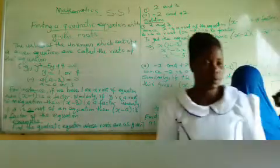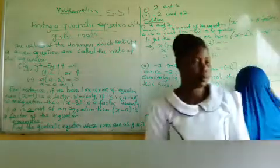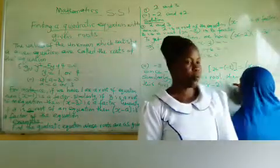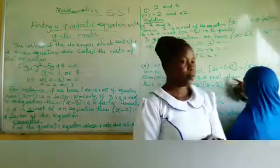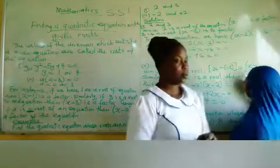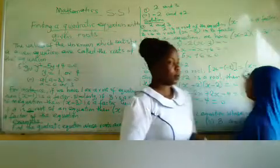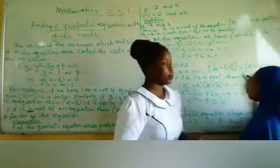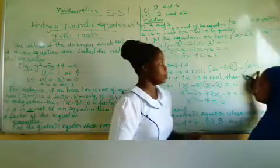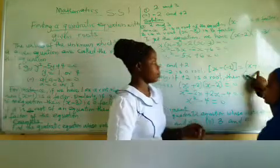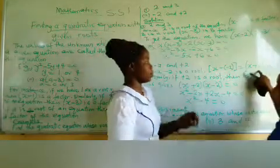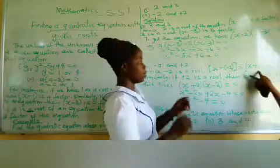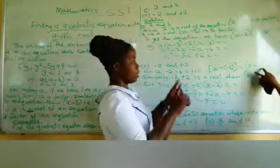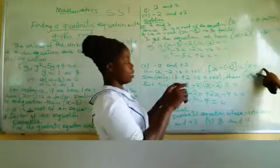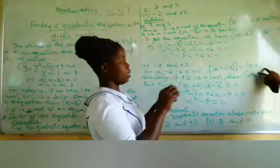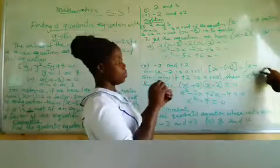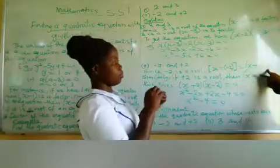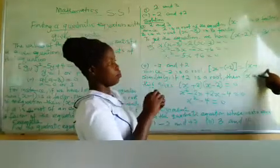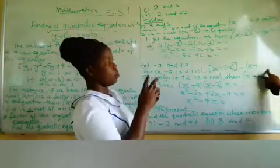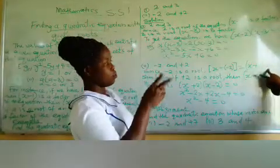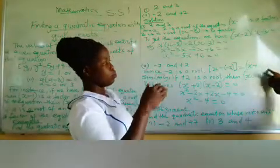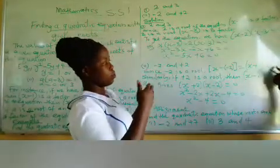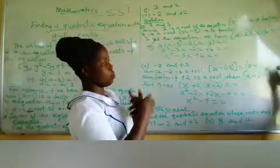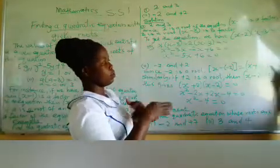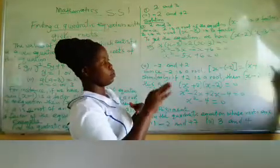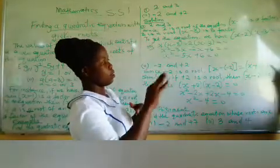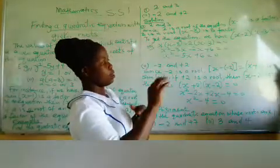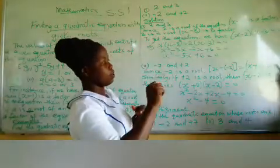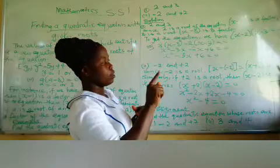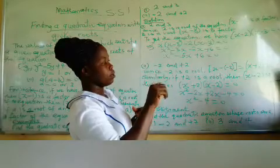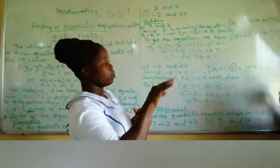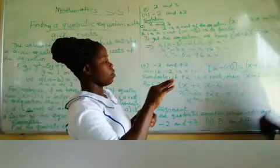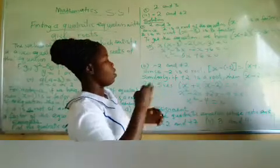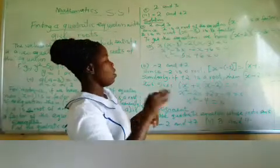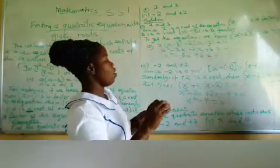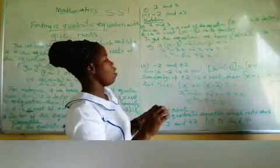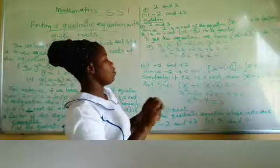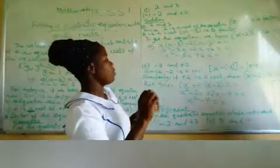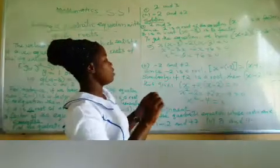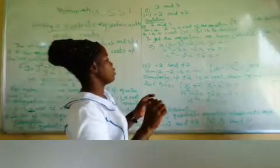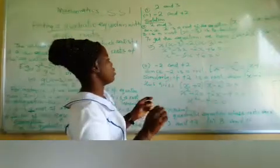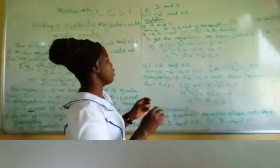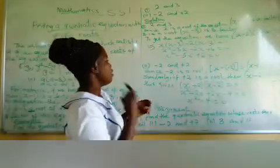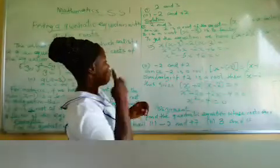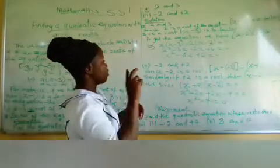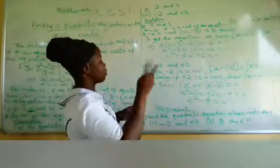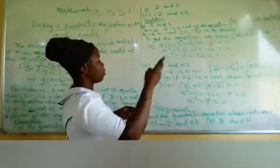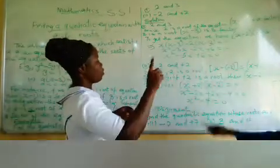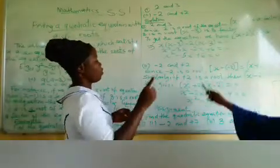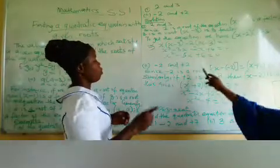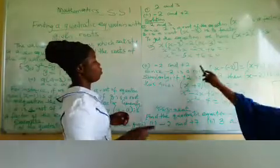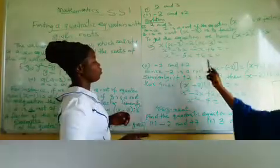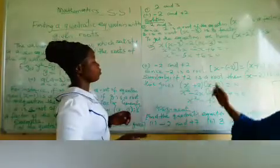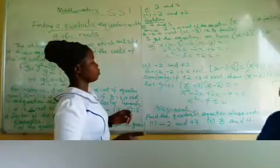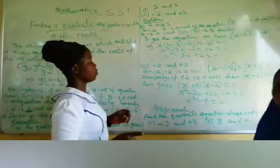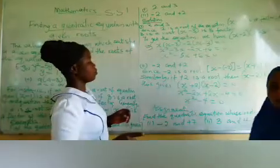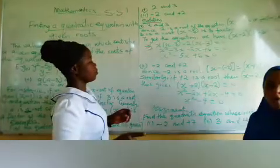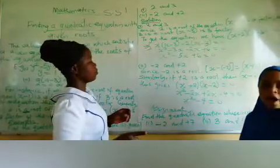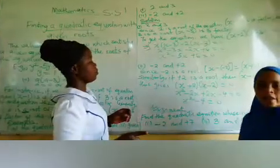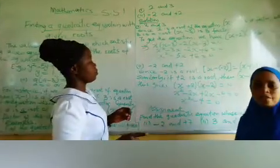X plus 2 is now the factor of the equation. For the second root, you are